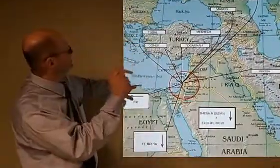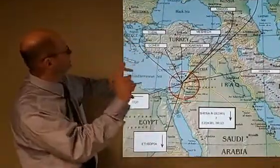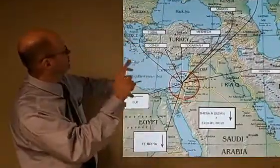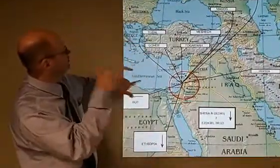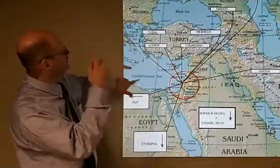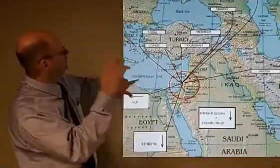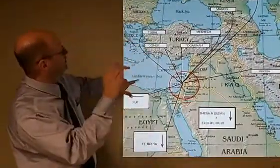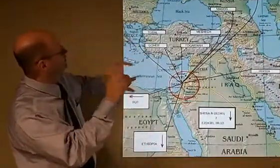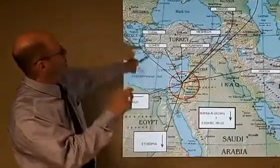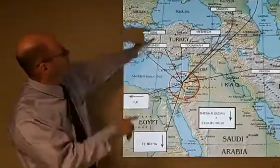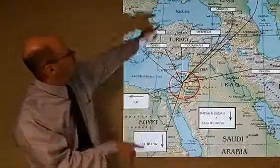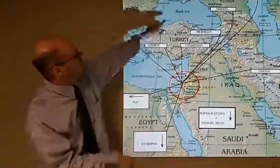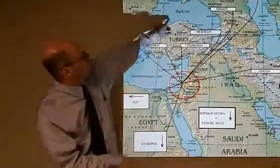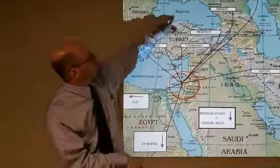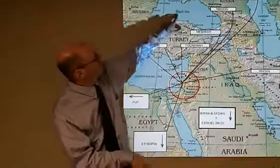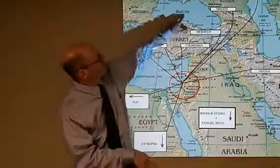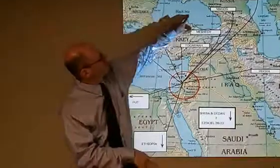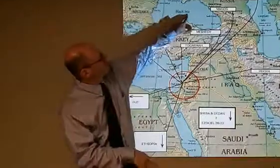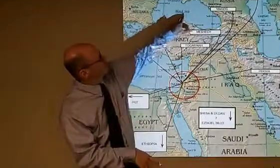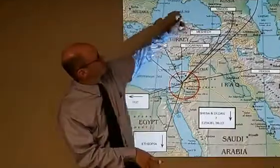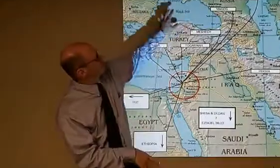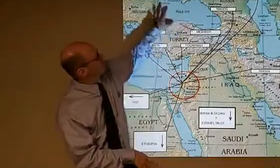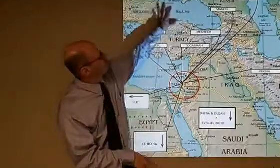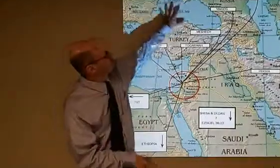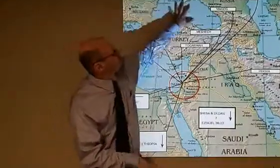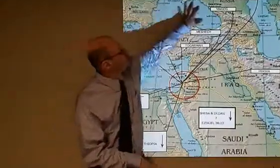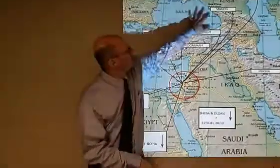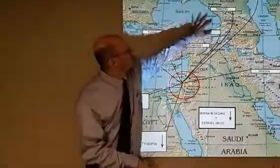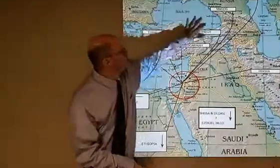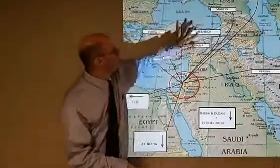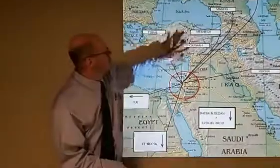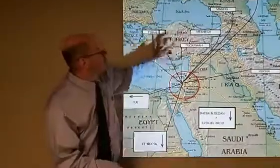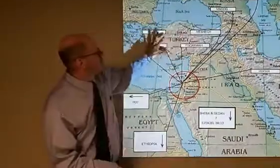Black Sea is right at the top left part of the screen.